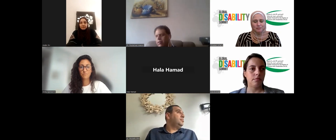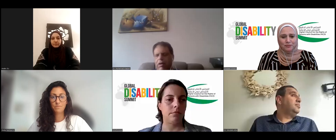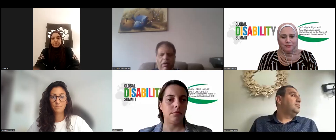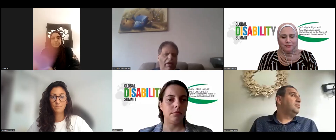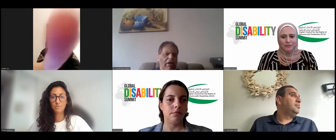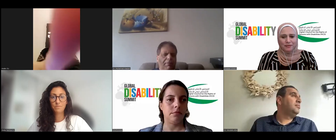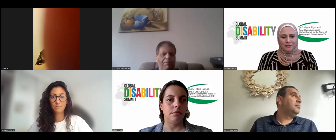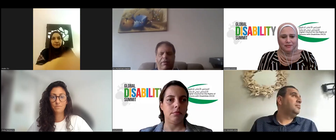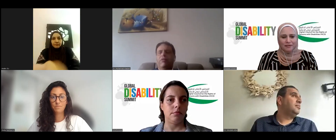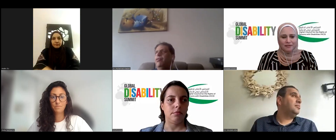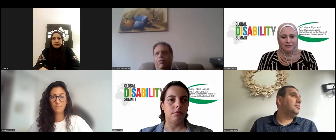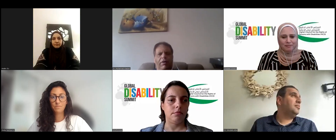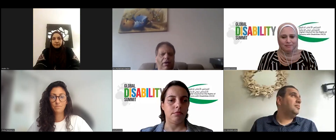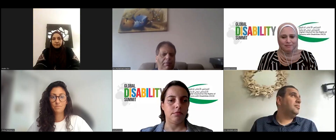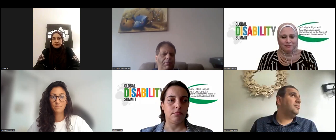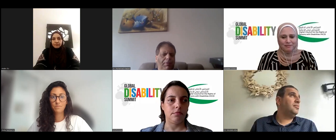Mohamed?